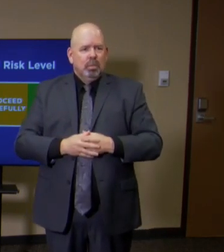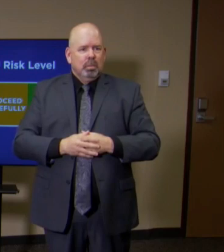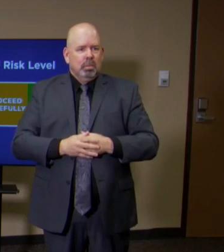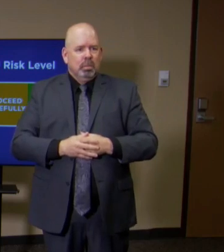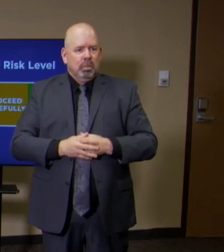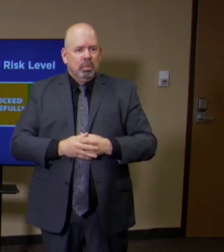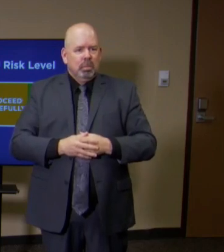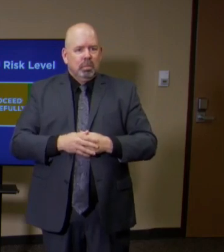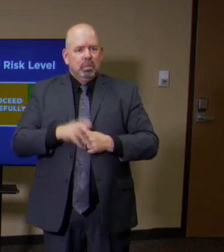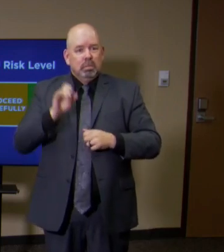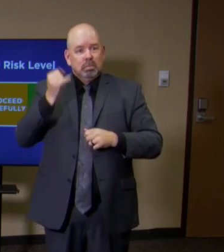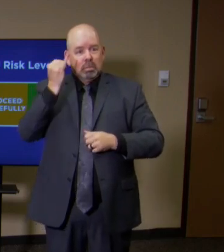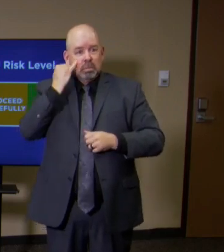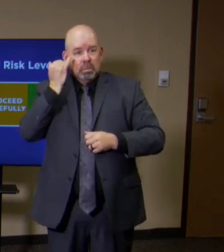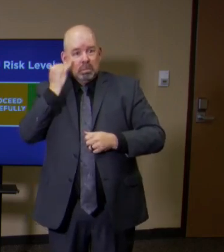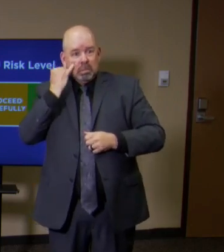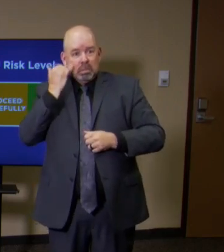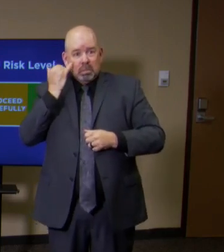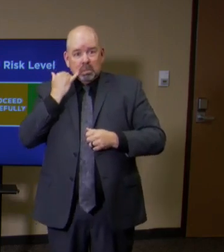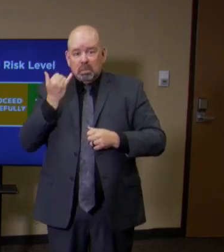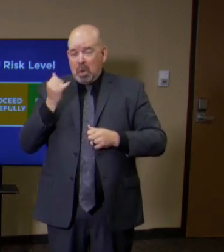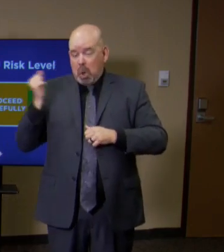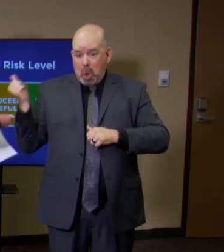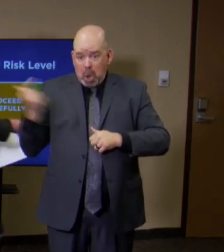today. Phil?